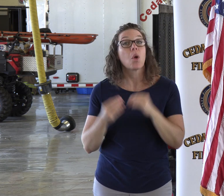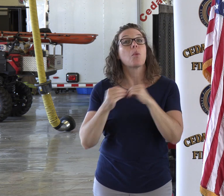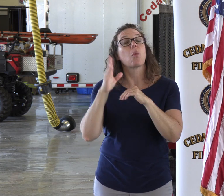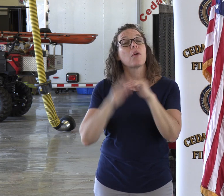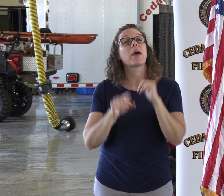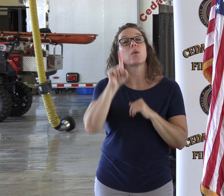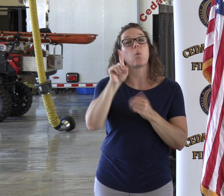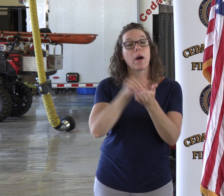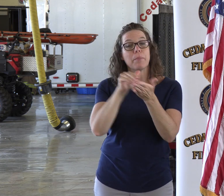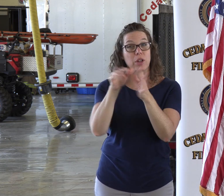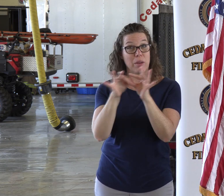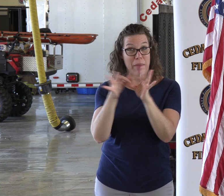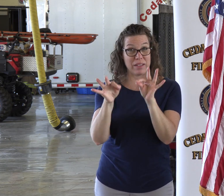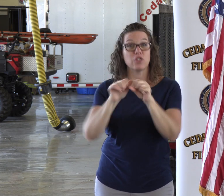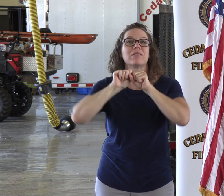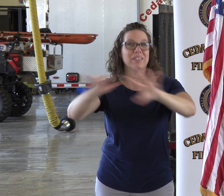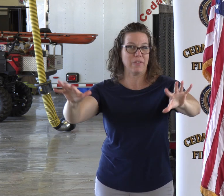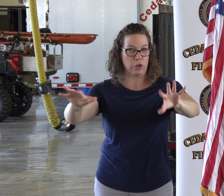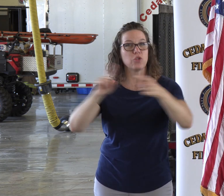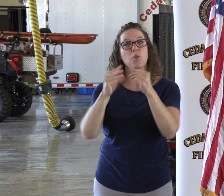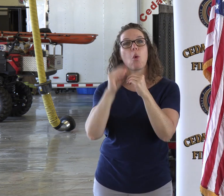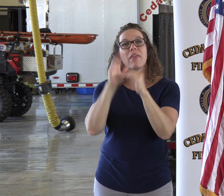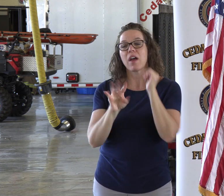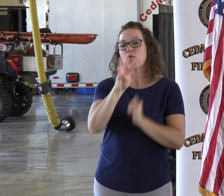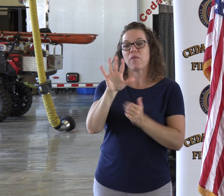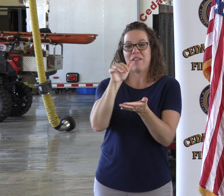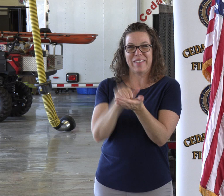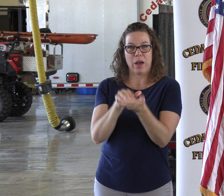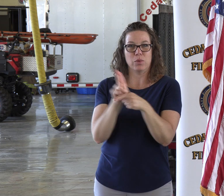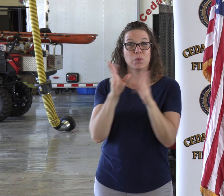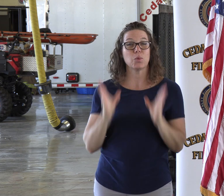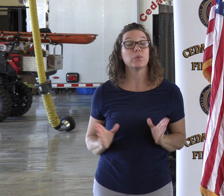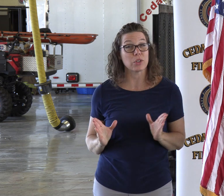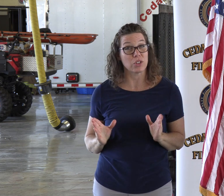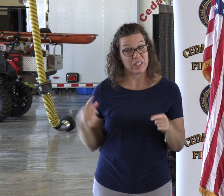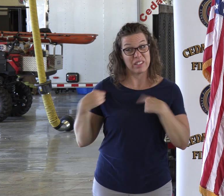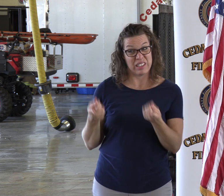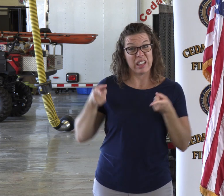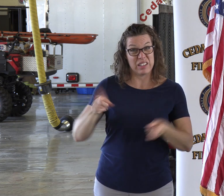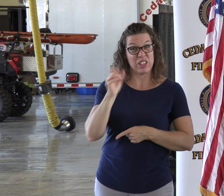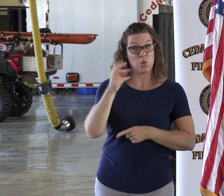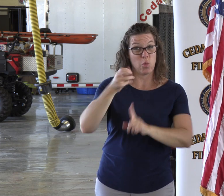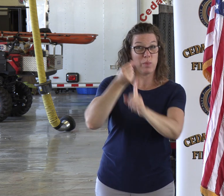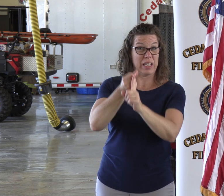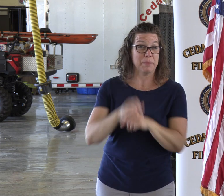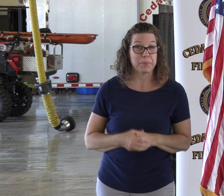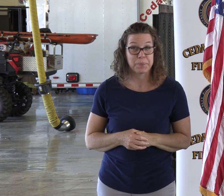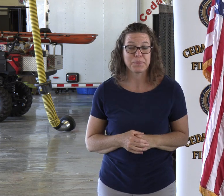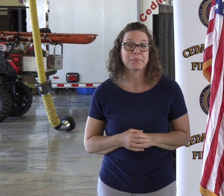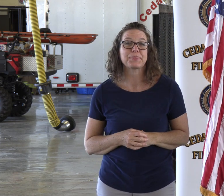1 million messages have been delivered to more than 45,000 users since the storm hit our